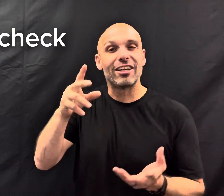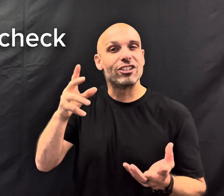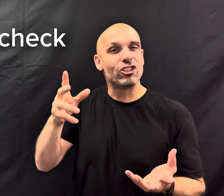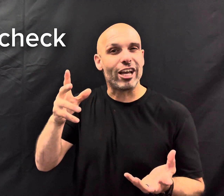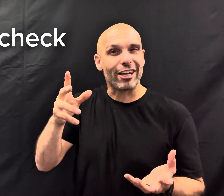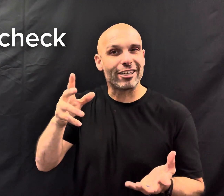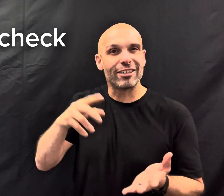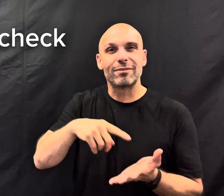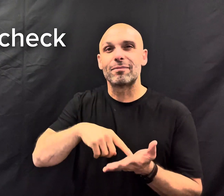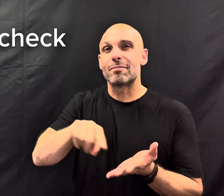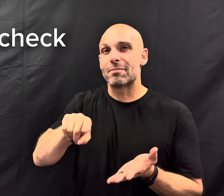check.